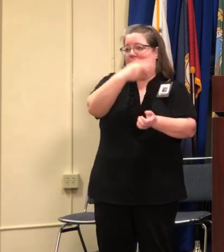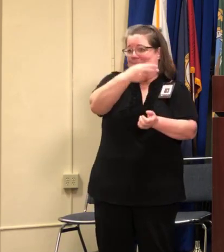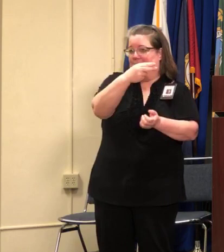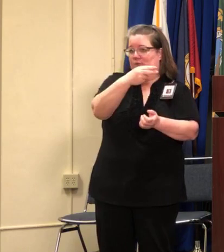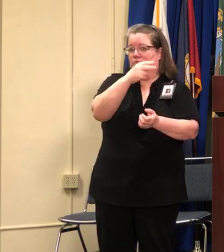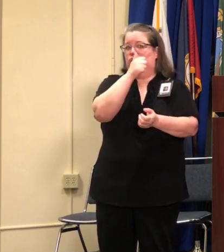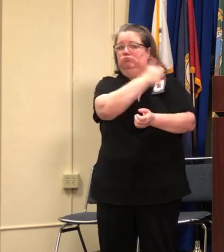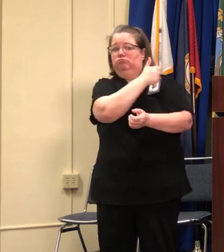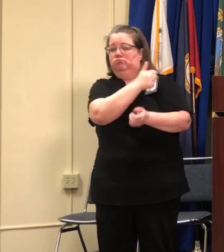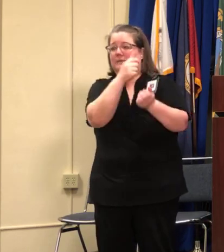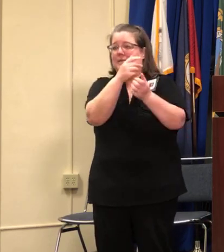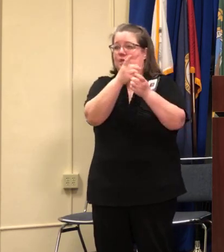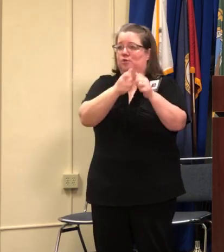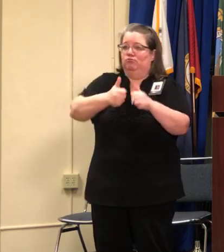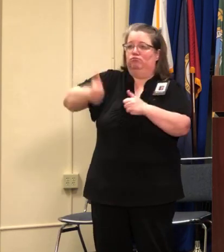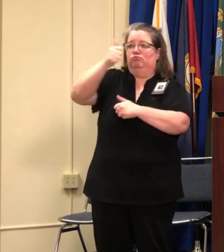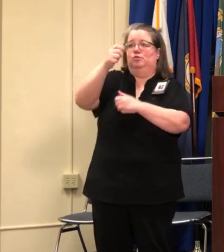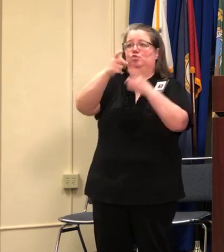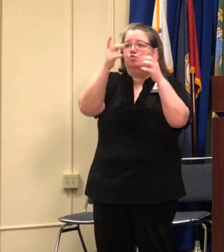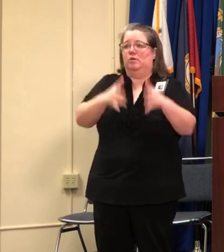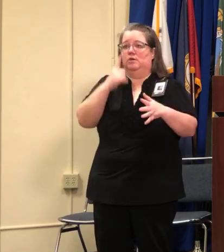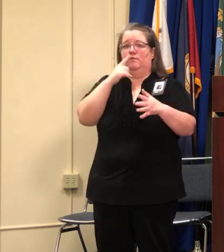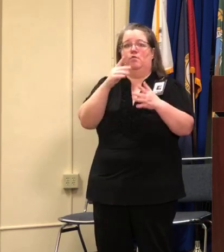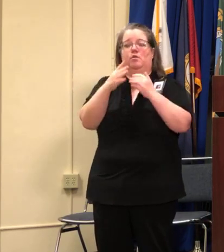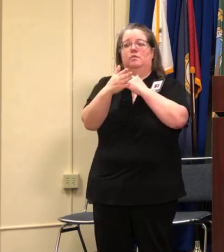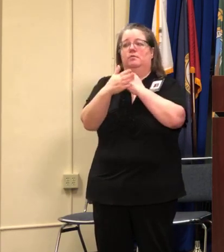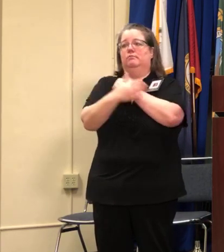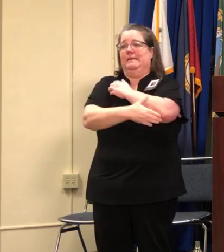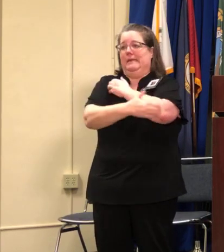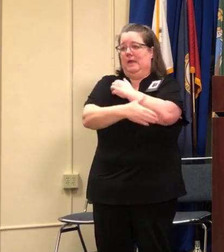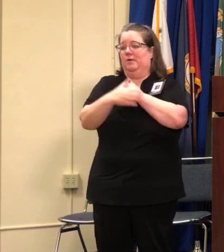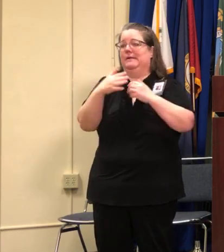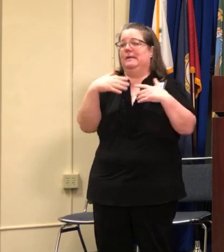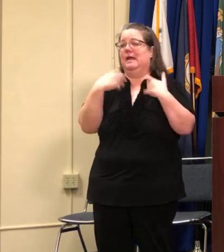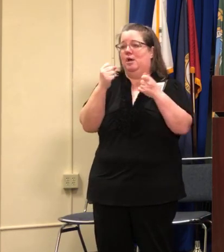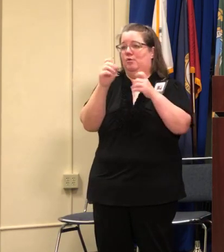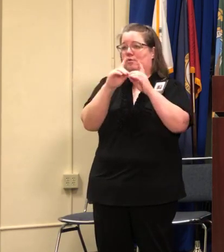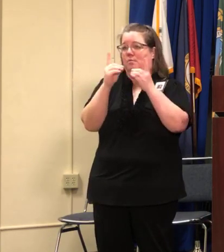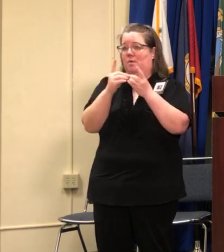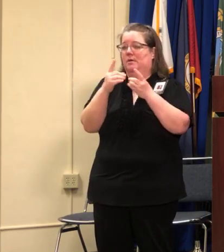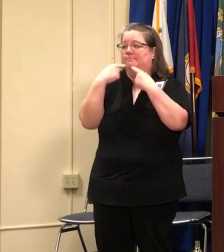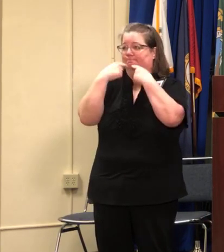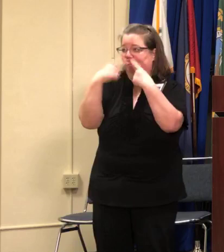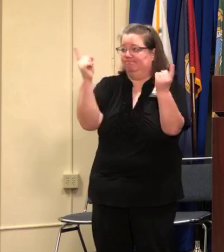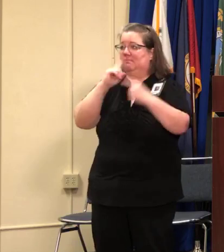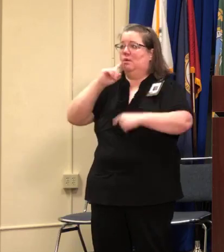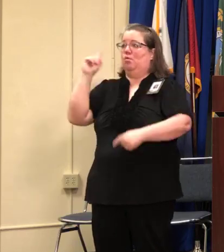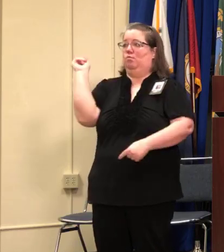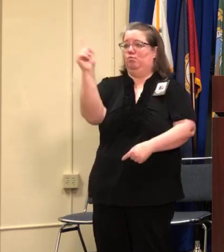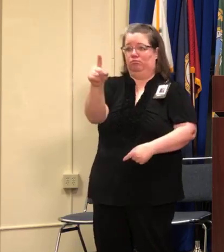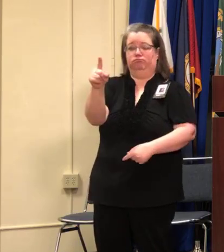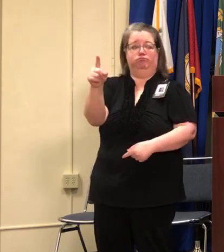director of Shelby County Health Department, is issuing a health directive.